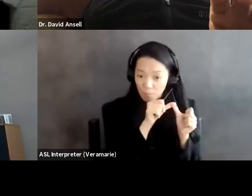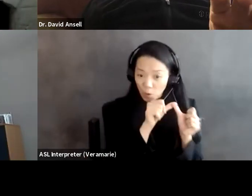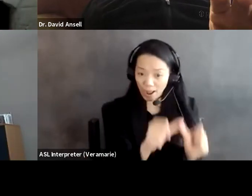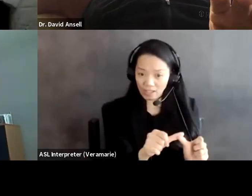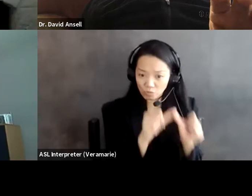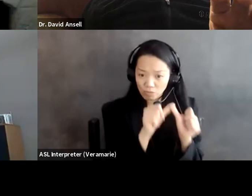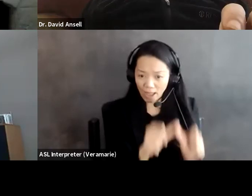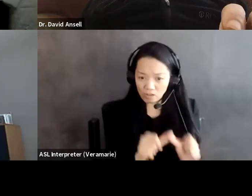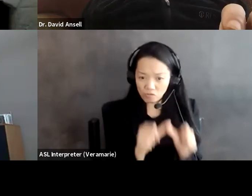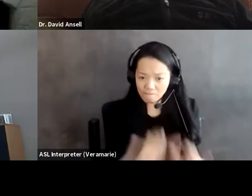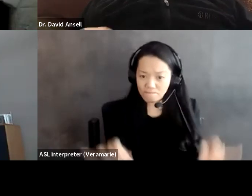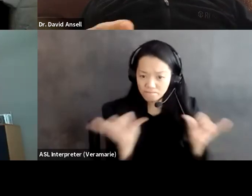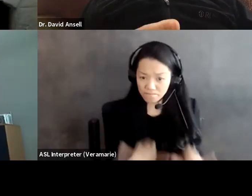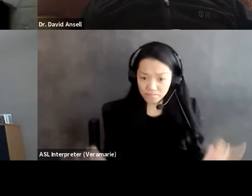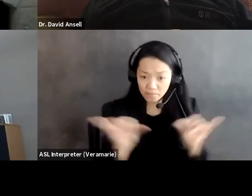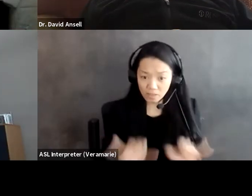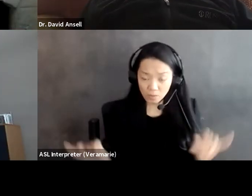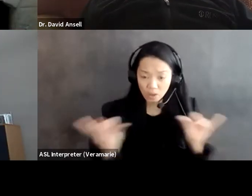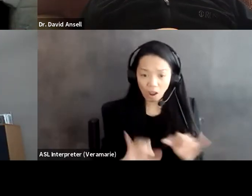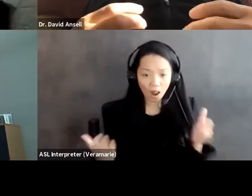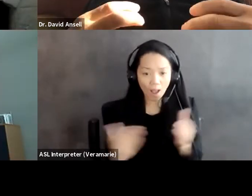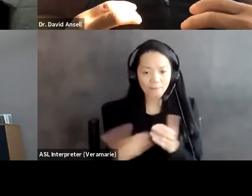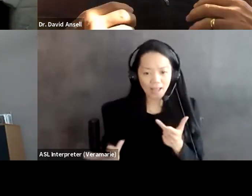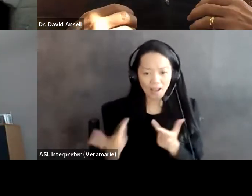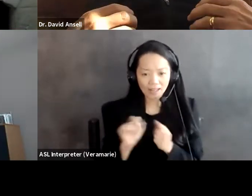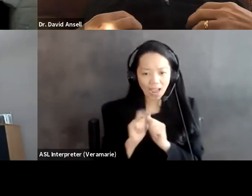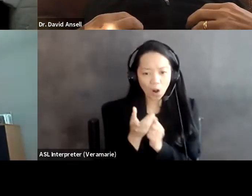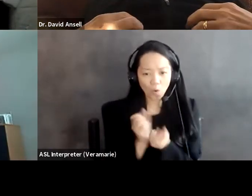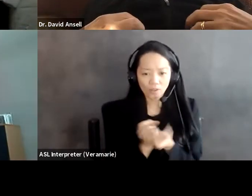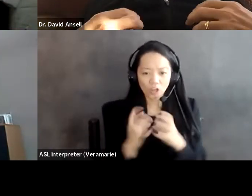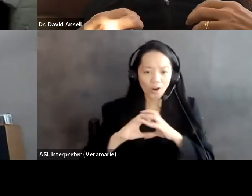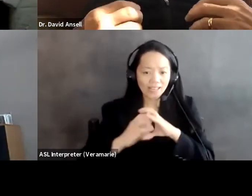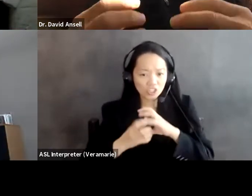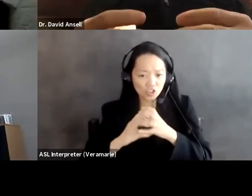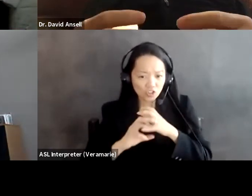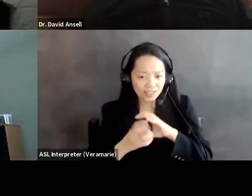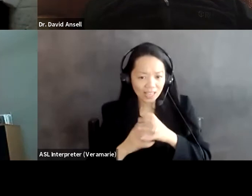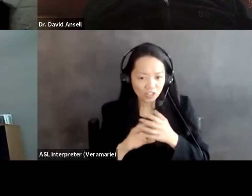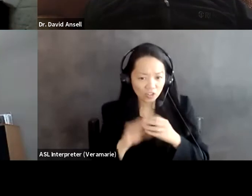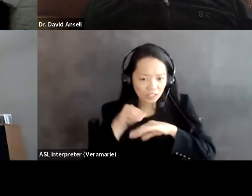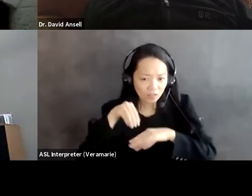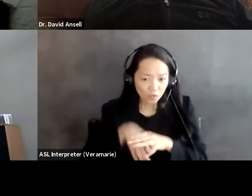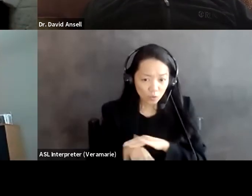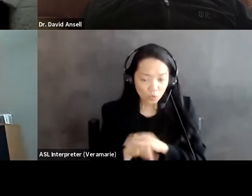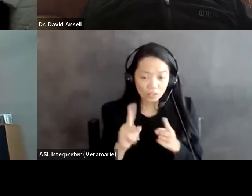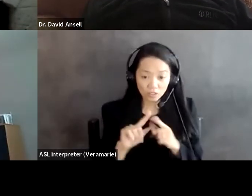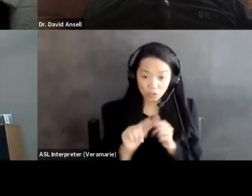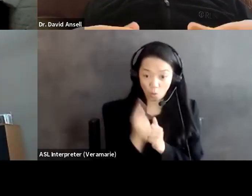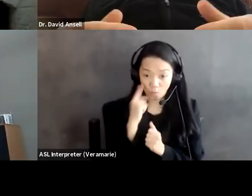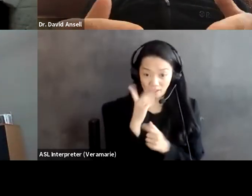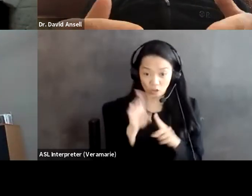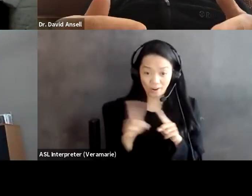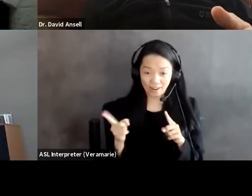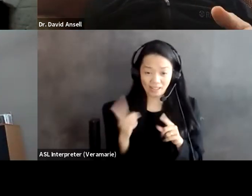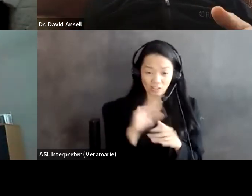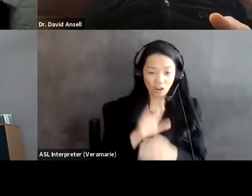today as we speak, and they're intersectional. And that those of us who are in institutions, whether they be